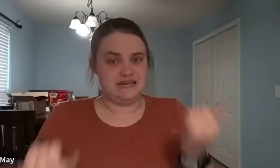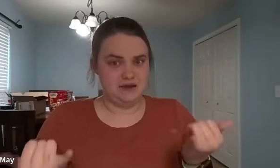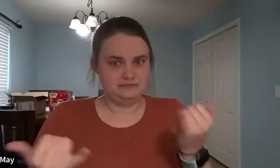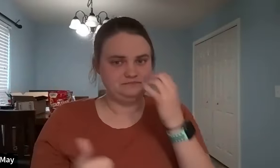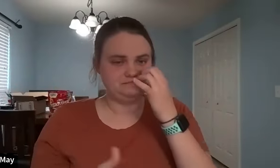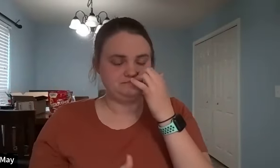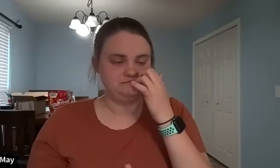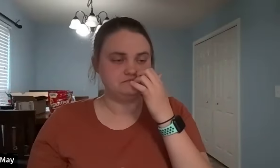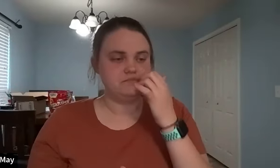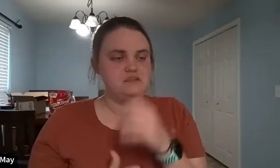now.